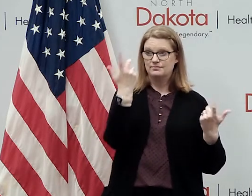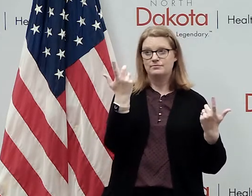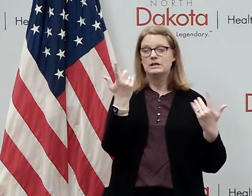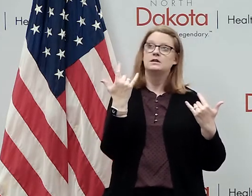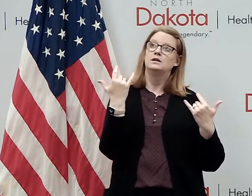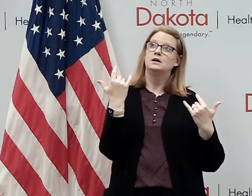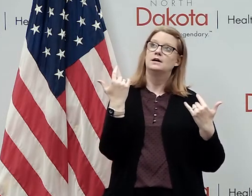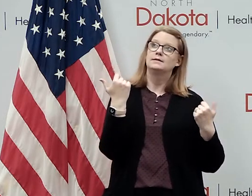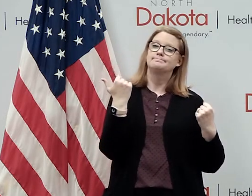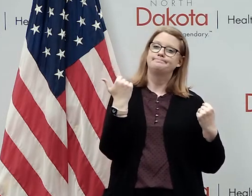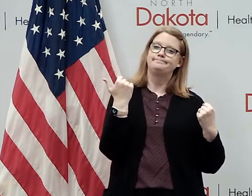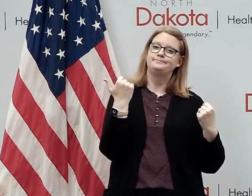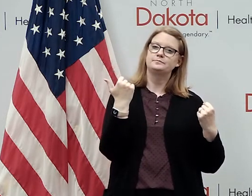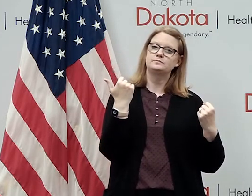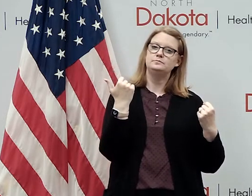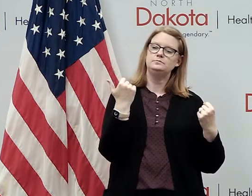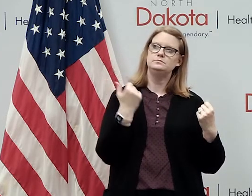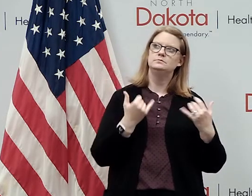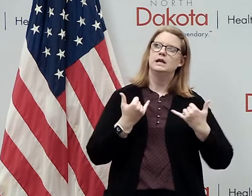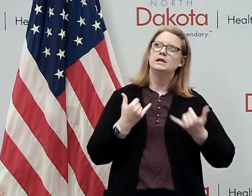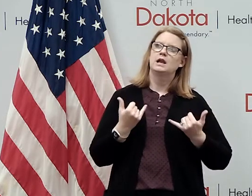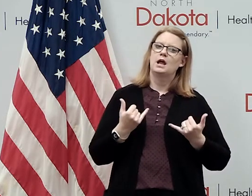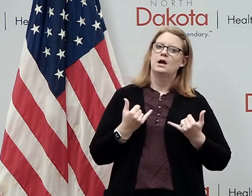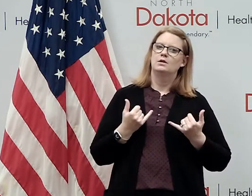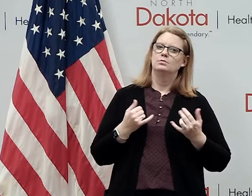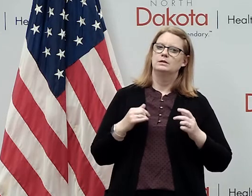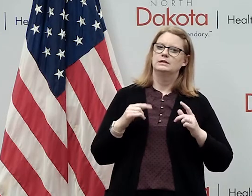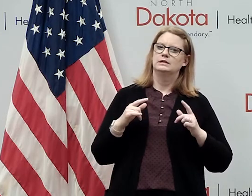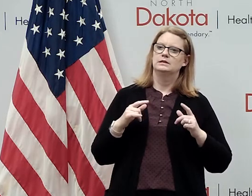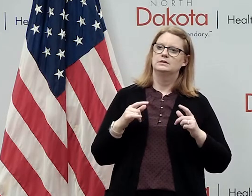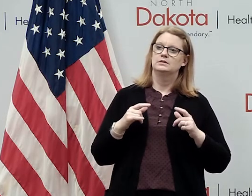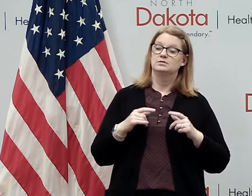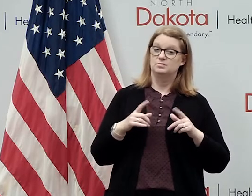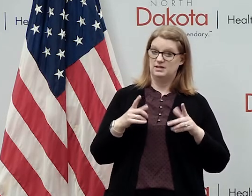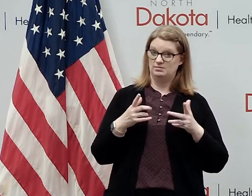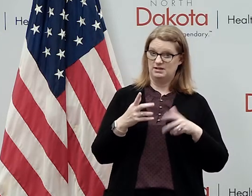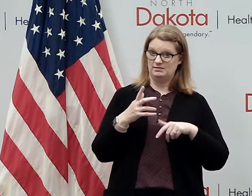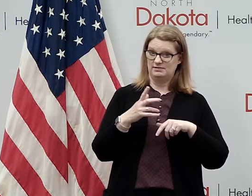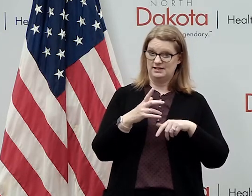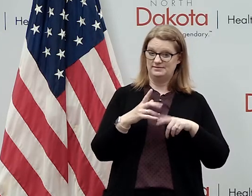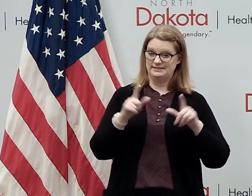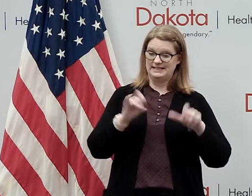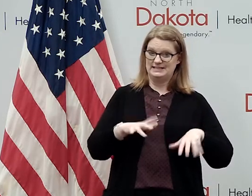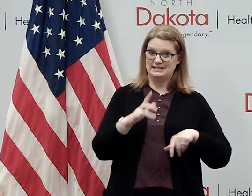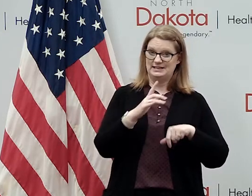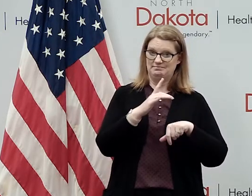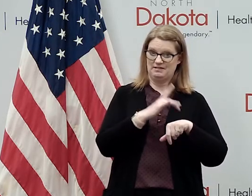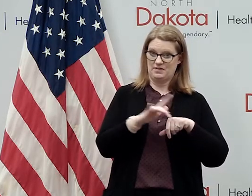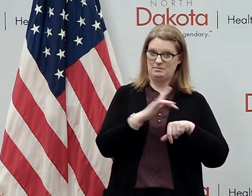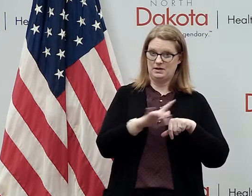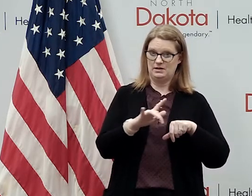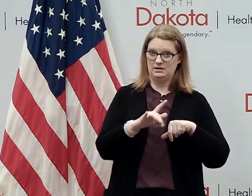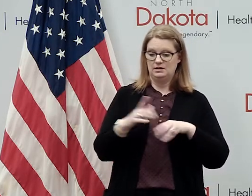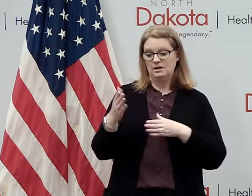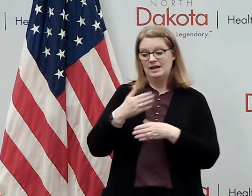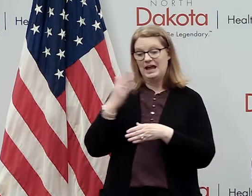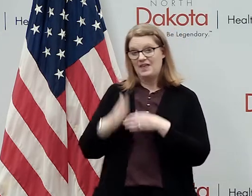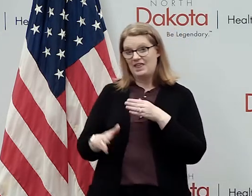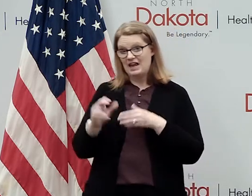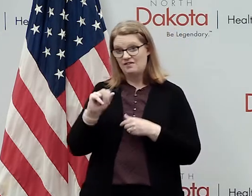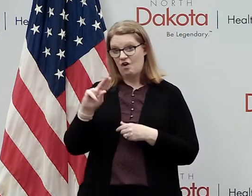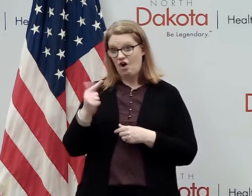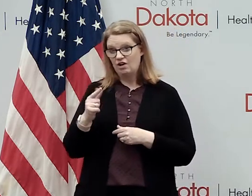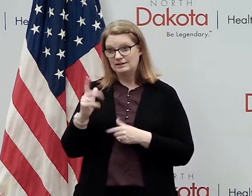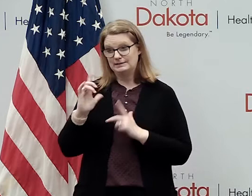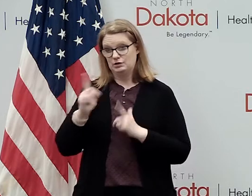right now, we've got capacity for testing that's not being utilized. We do not think that will be the case at the end of August and early